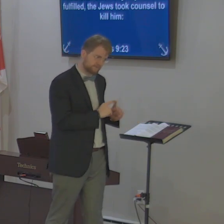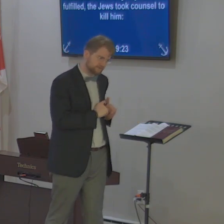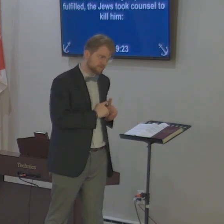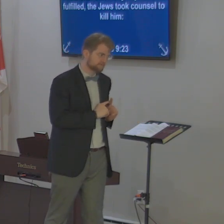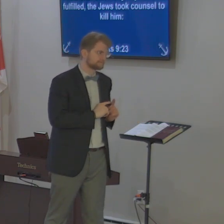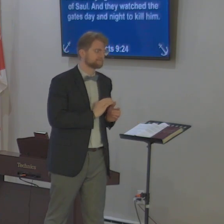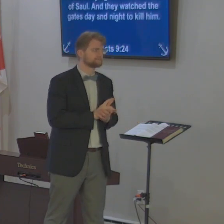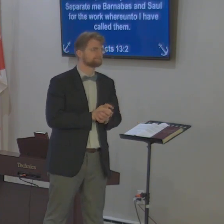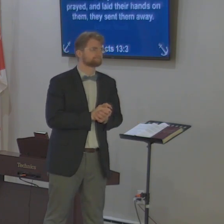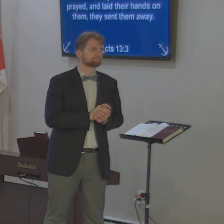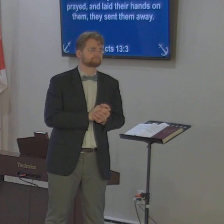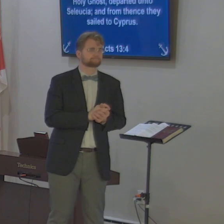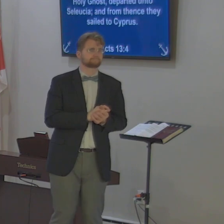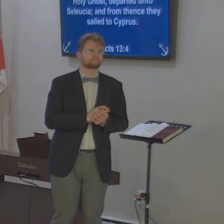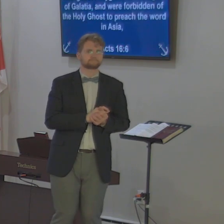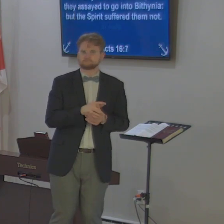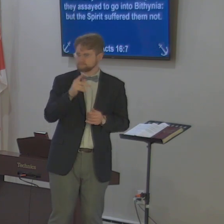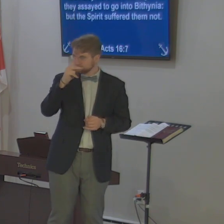Philippians 1:6 says this.